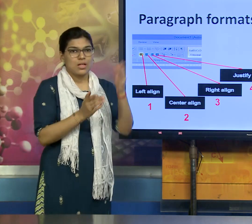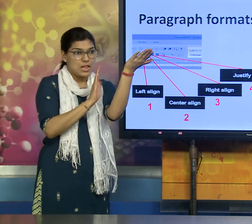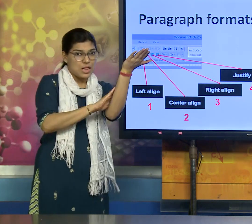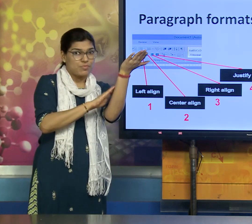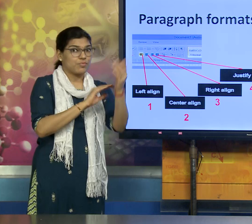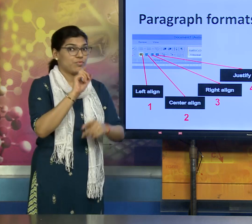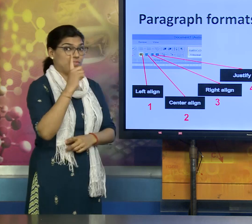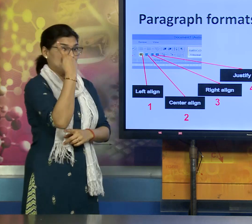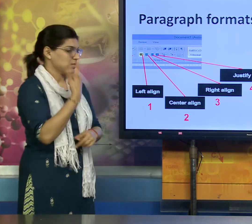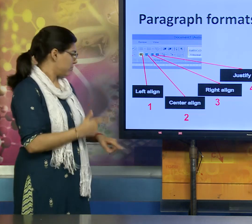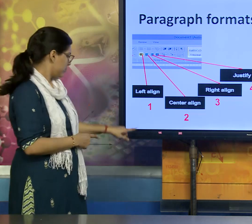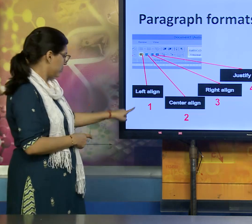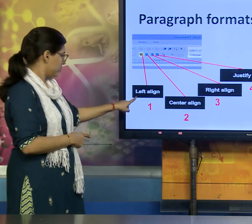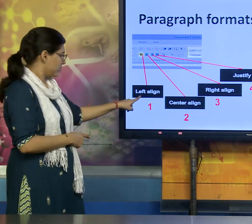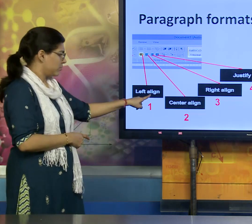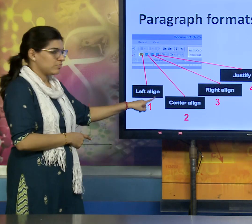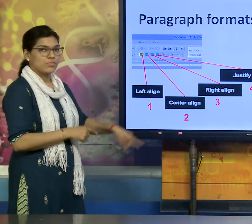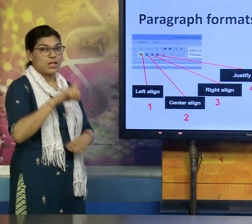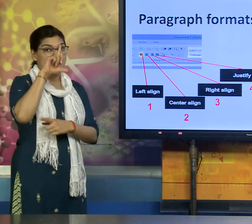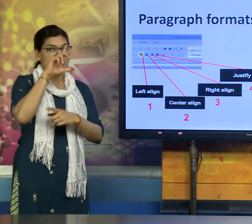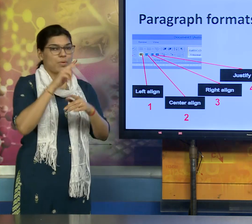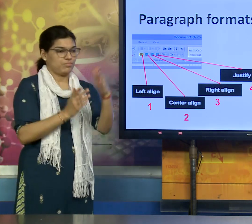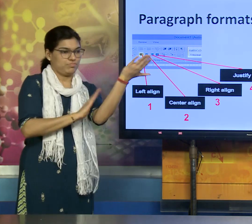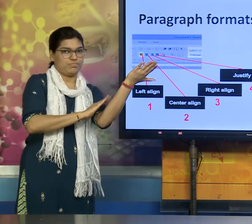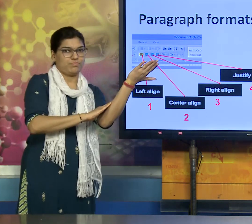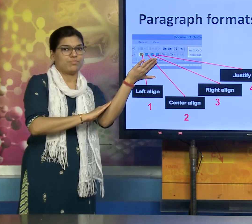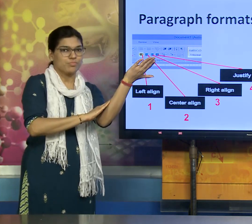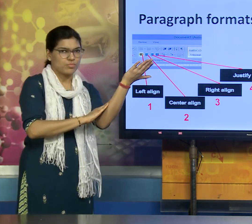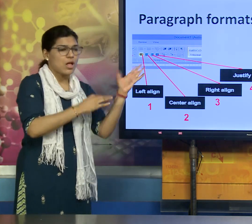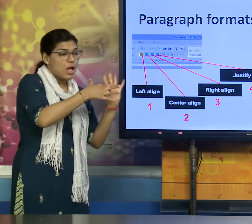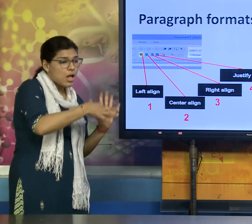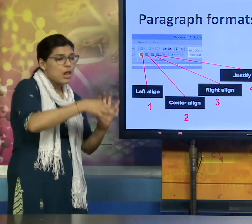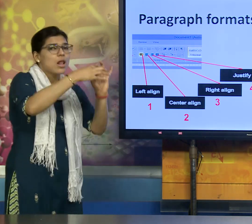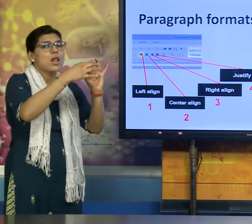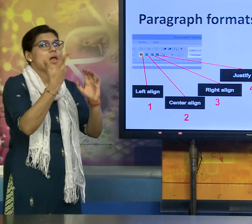there are 4 options, that is, left align